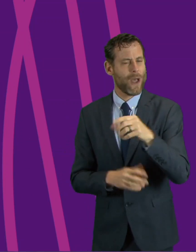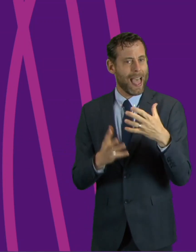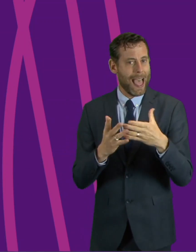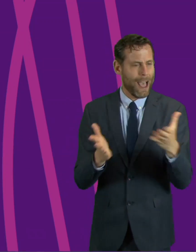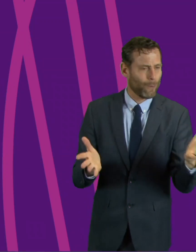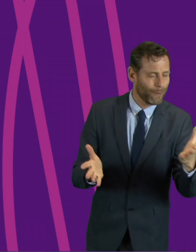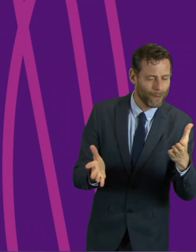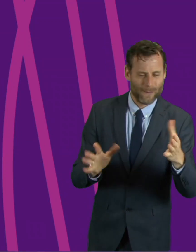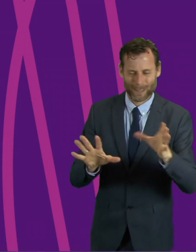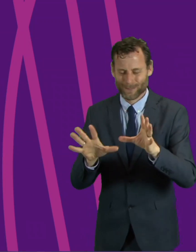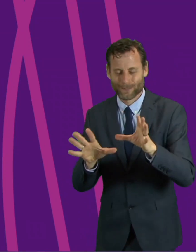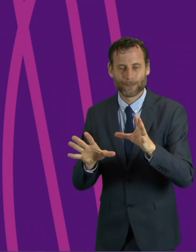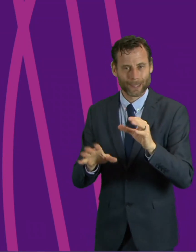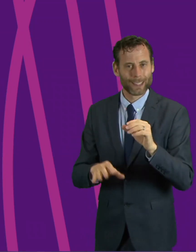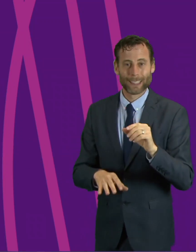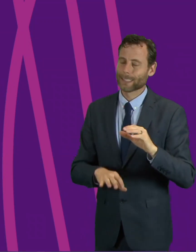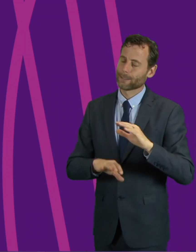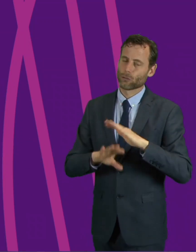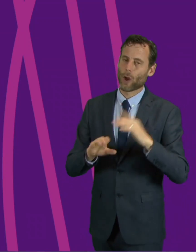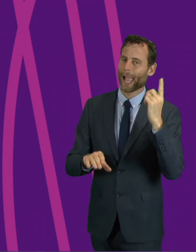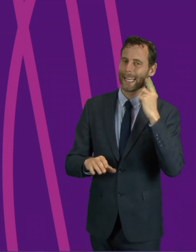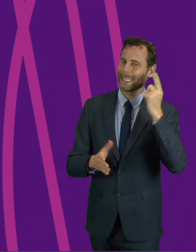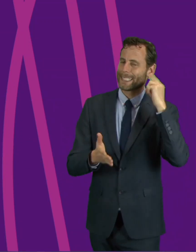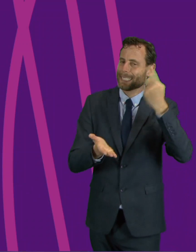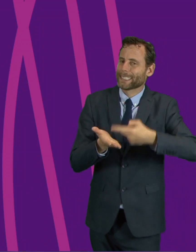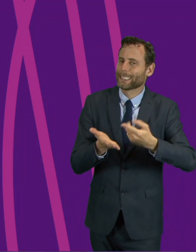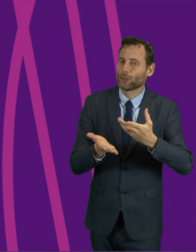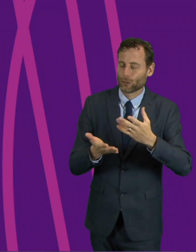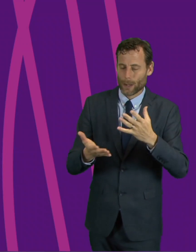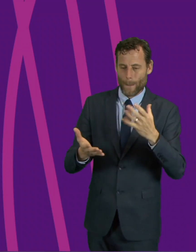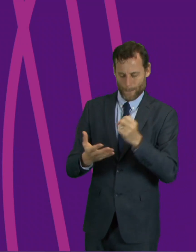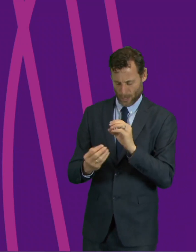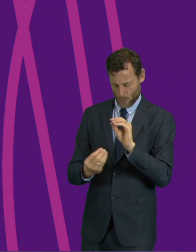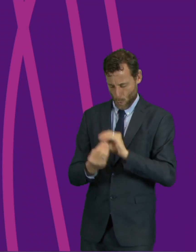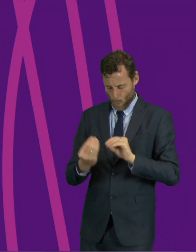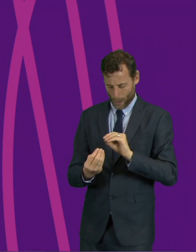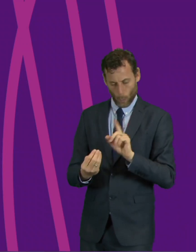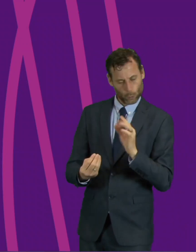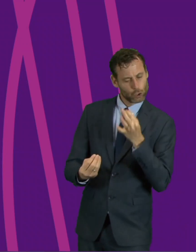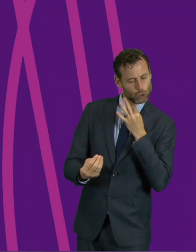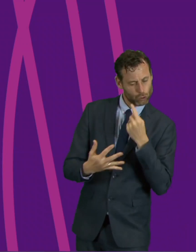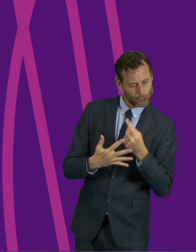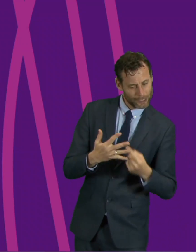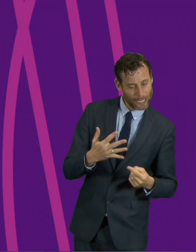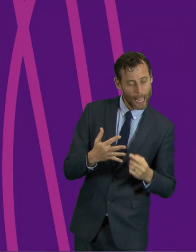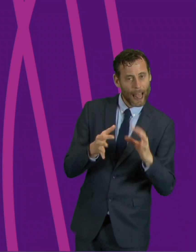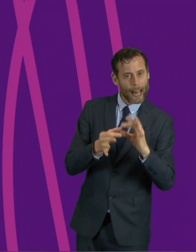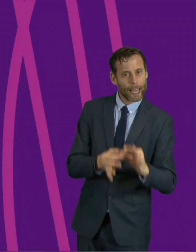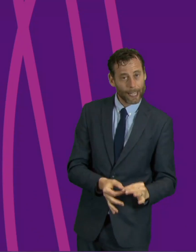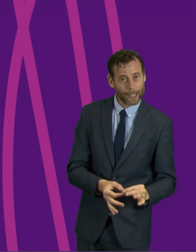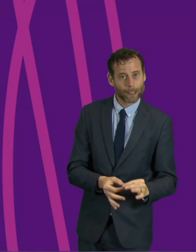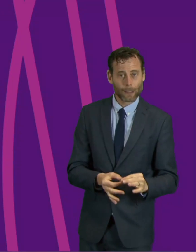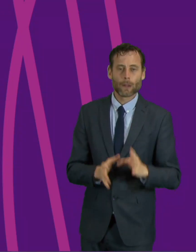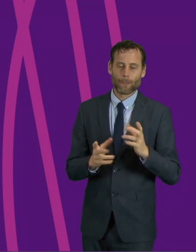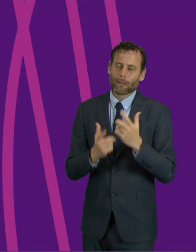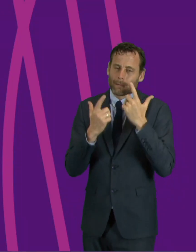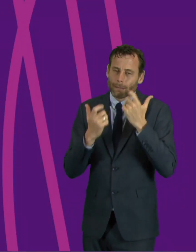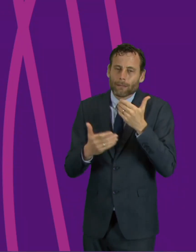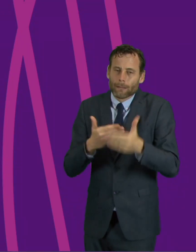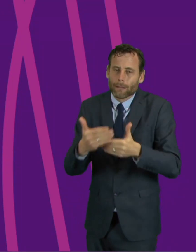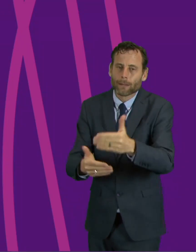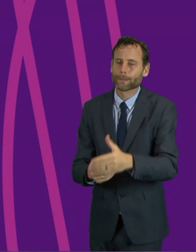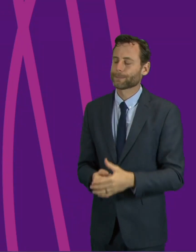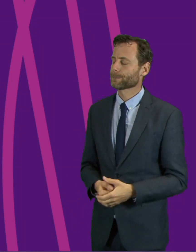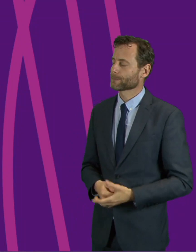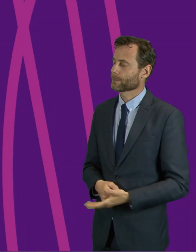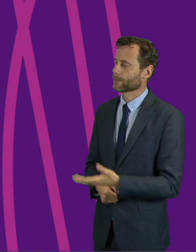the virus. And none of these decisions are straightforward or absolutely black and white, but we must work through them in an orderly fashion. George Adams, to be